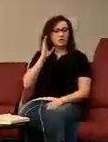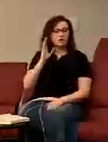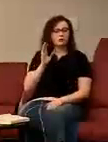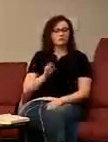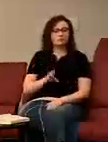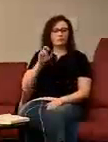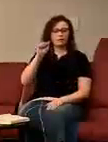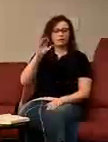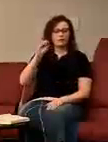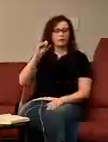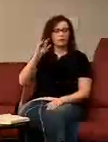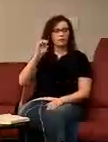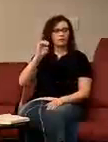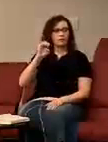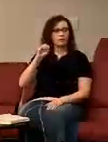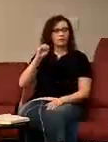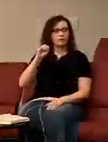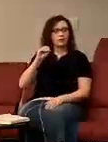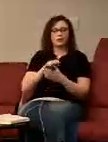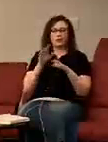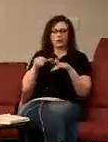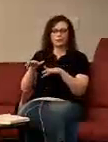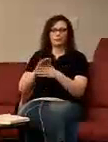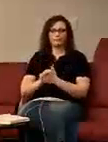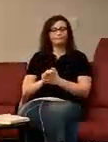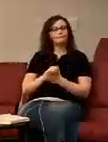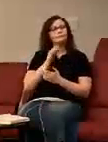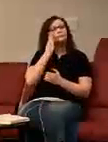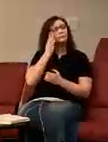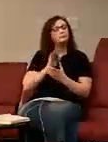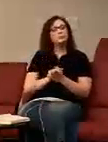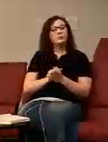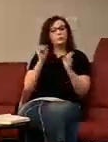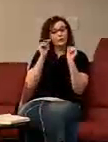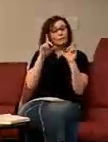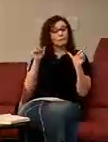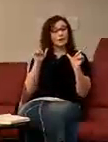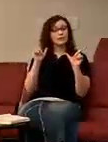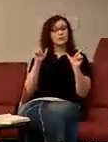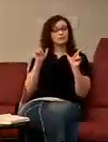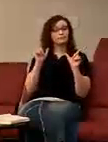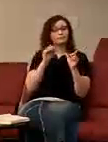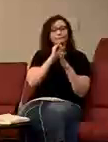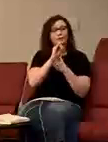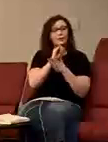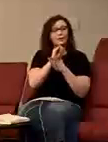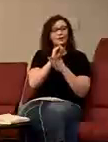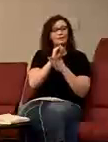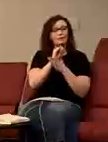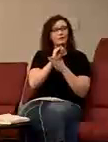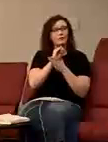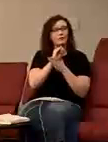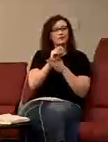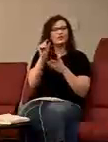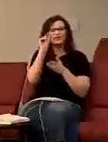air, but we can't hear them. We can only hear a little range. Now, what's really amazing is this little range that I could